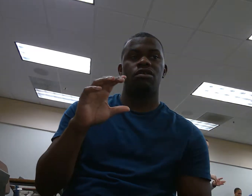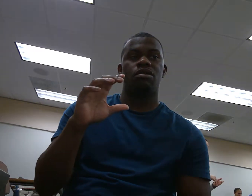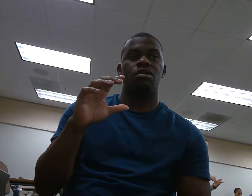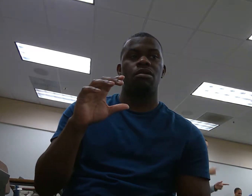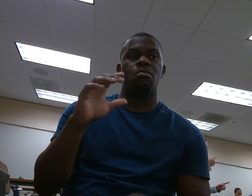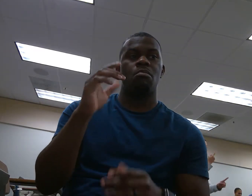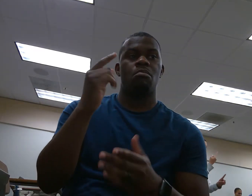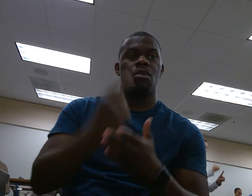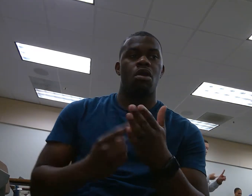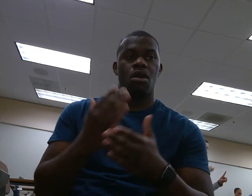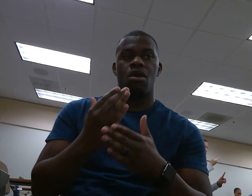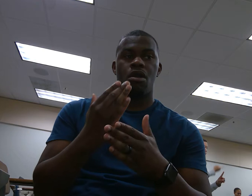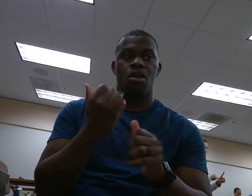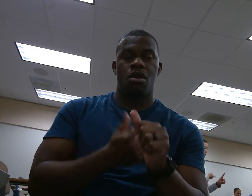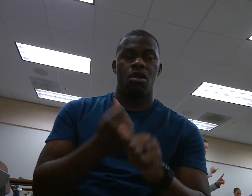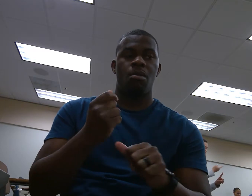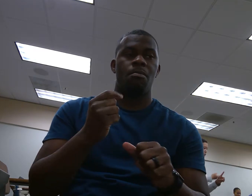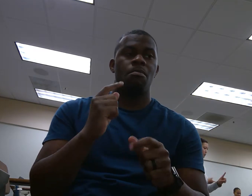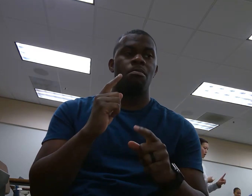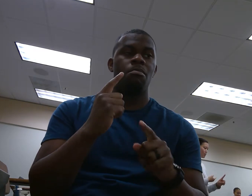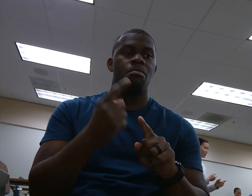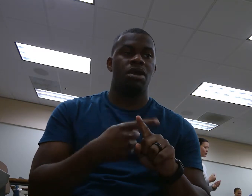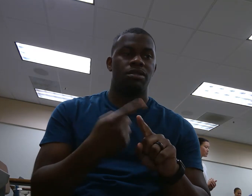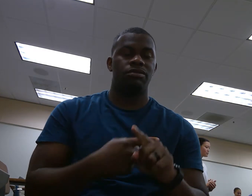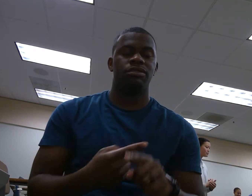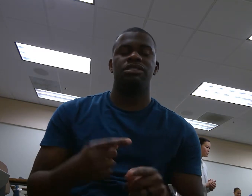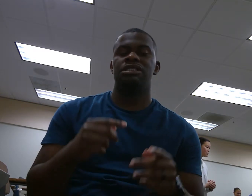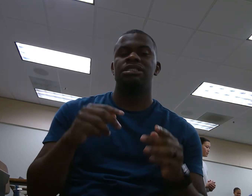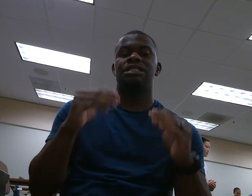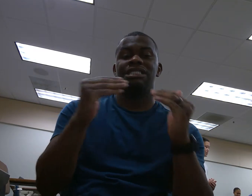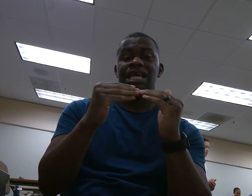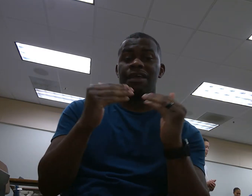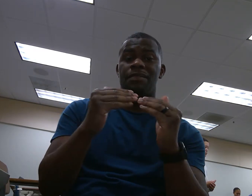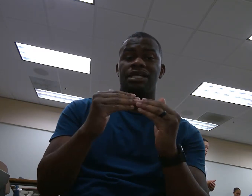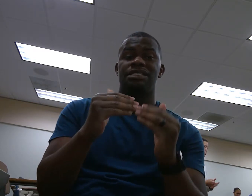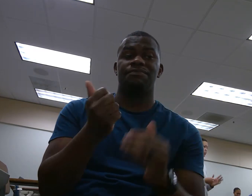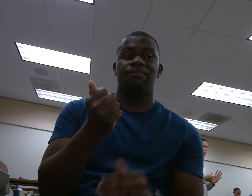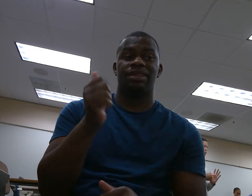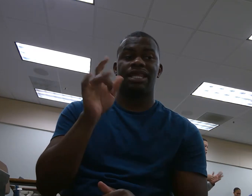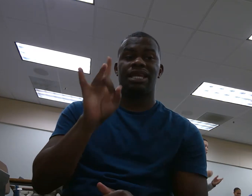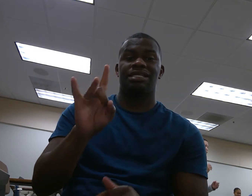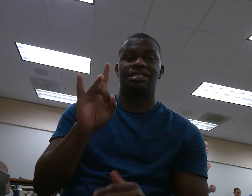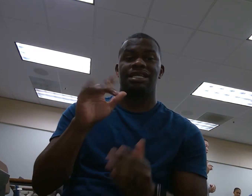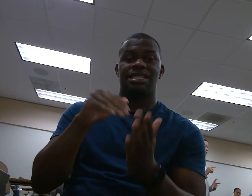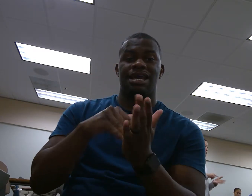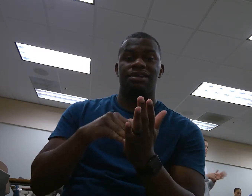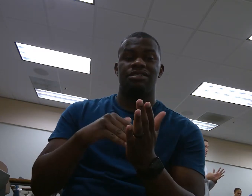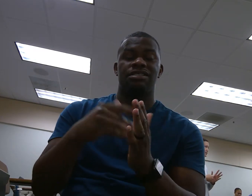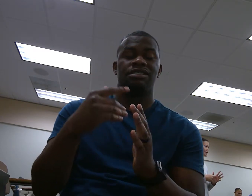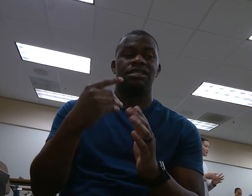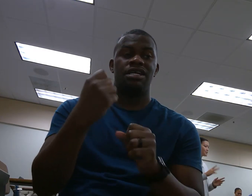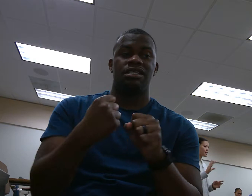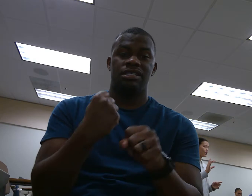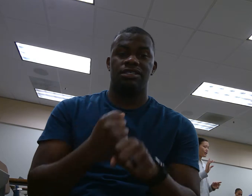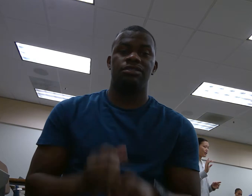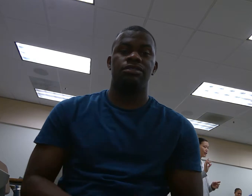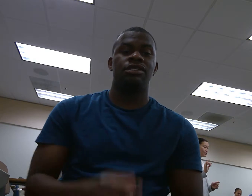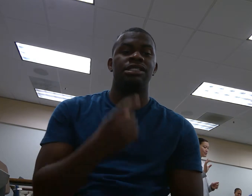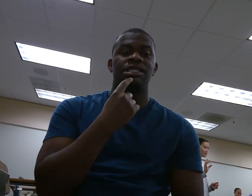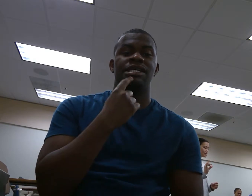$18,000 a year. $18,000 a year. So that's one option that you have. And let's say there's an identical neighboring house that's on the